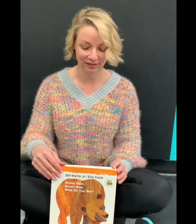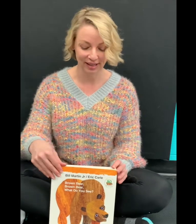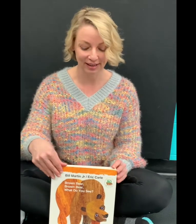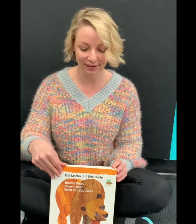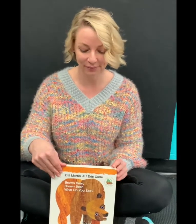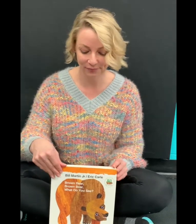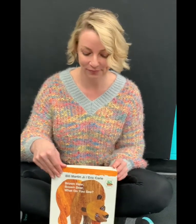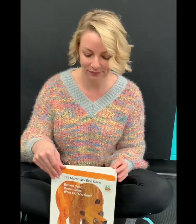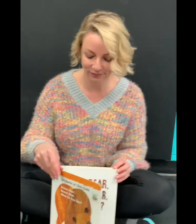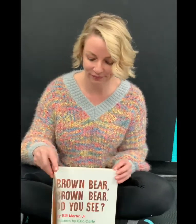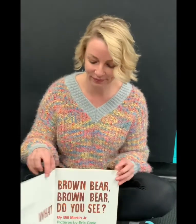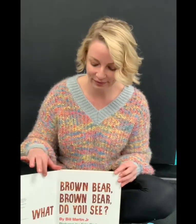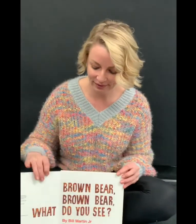like.